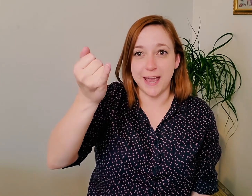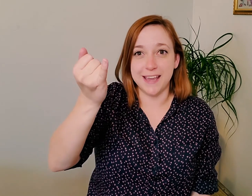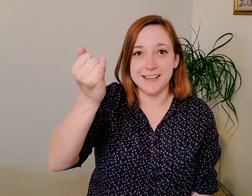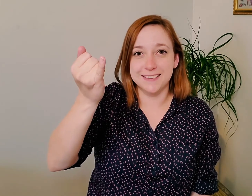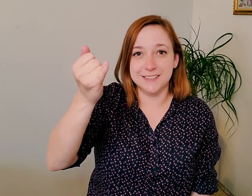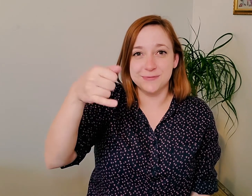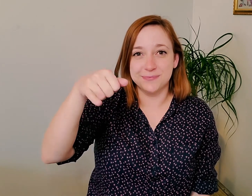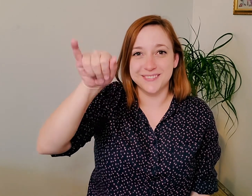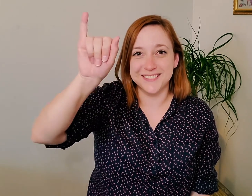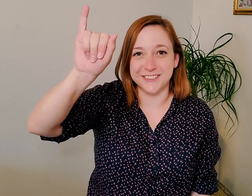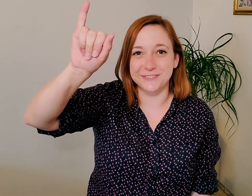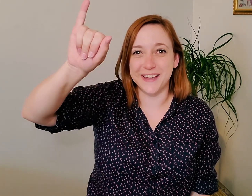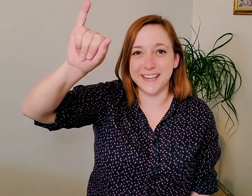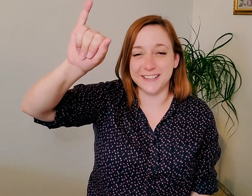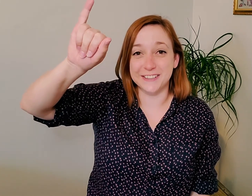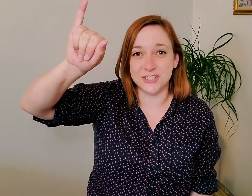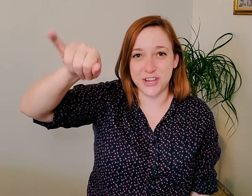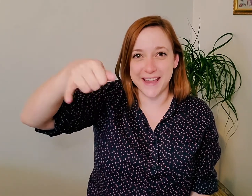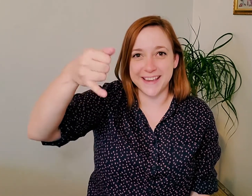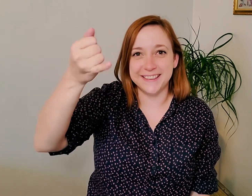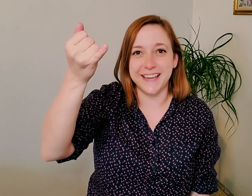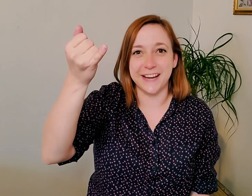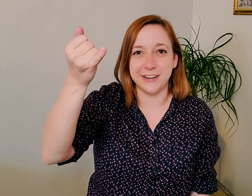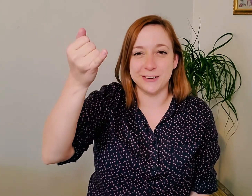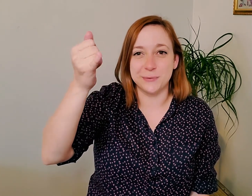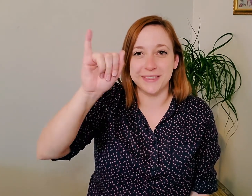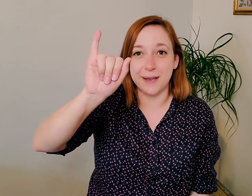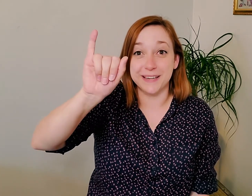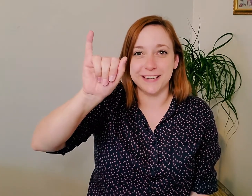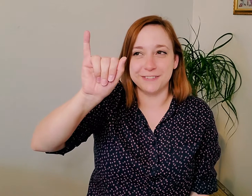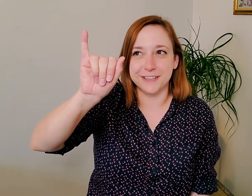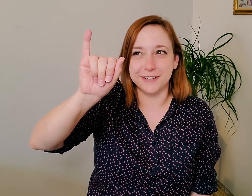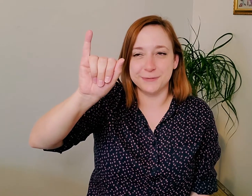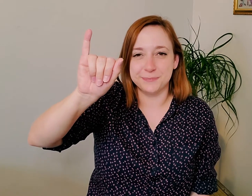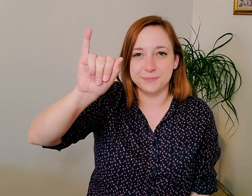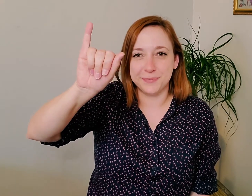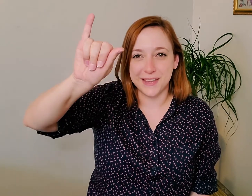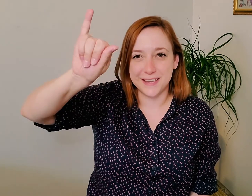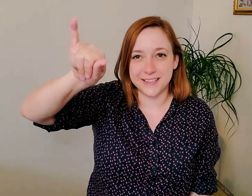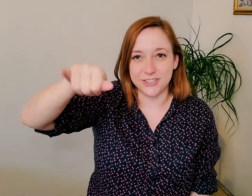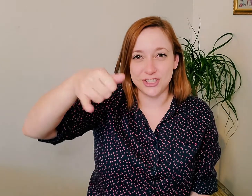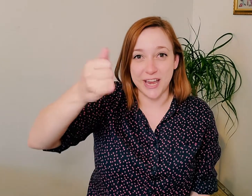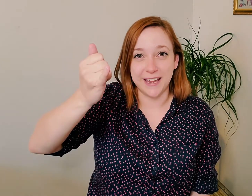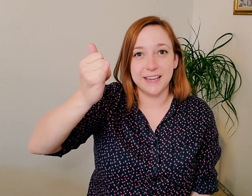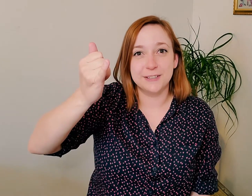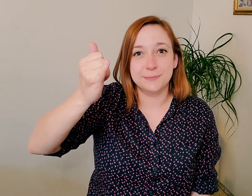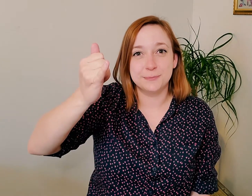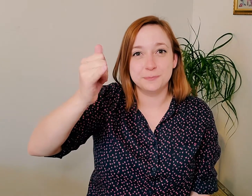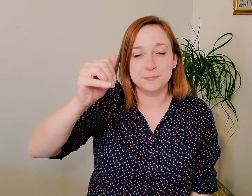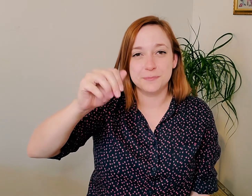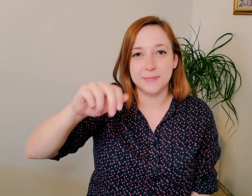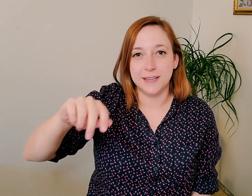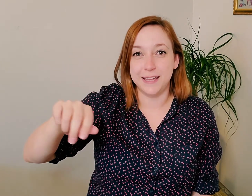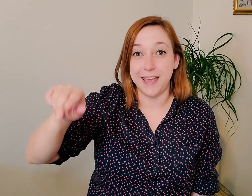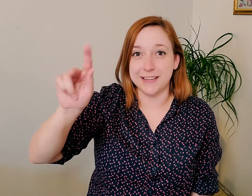J, so you make a J in the air with that pinky finger. J, K is